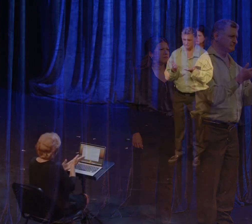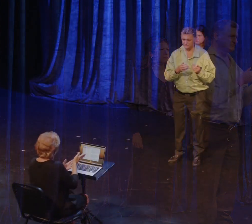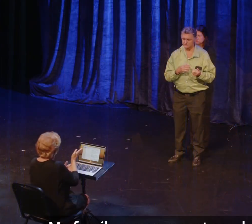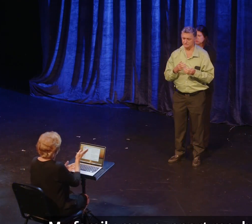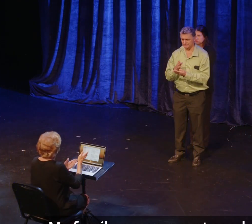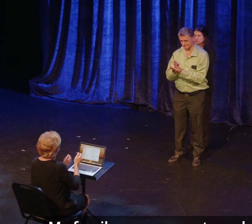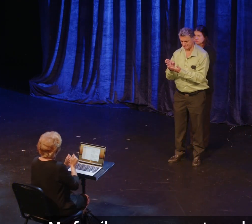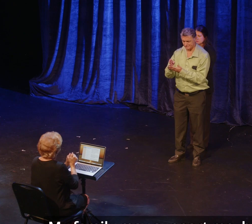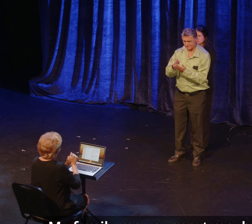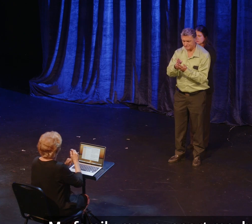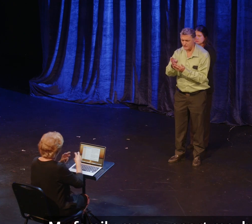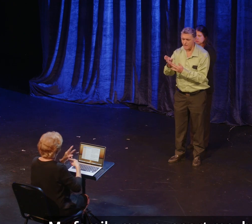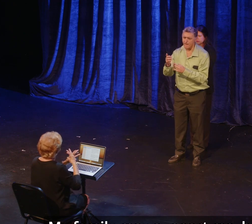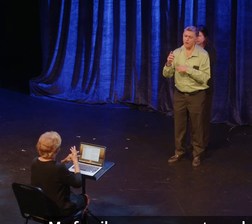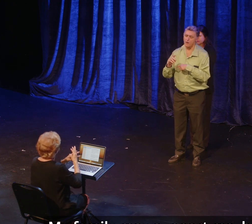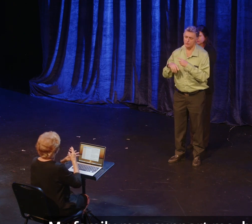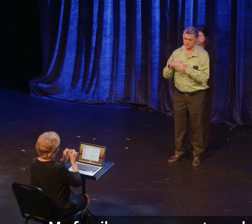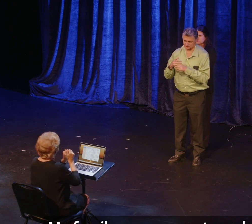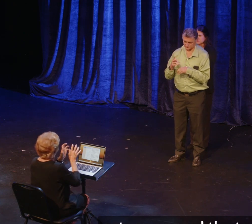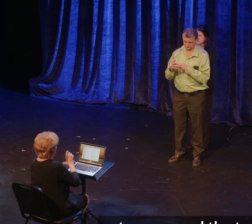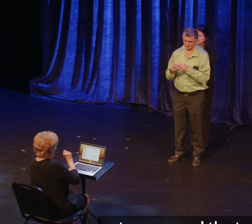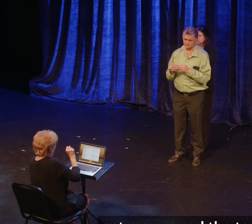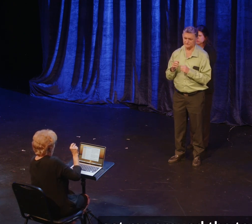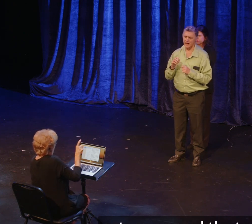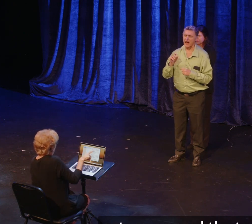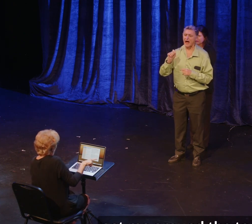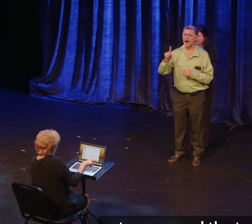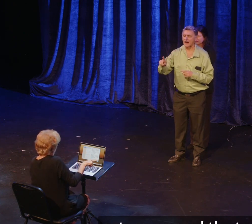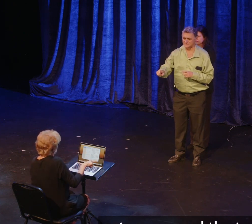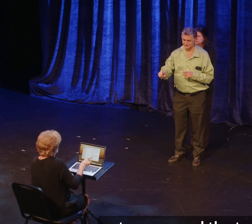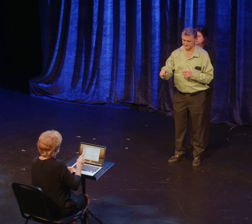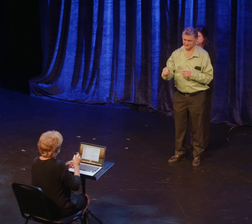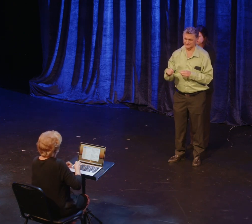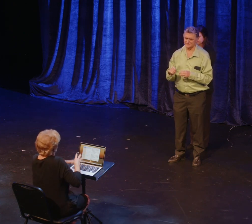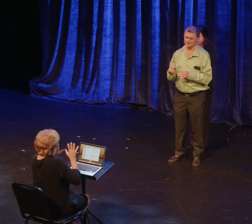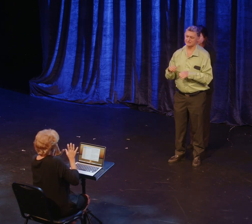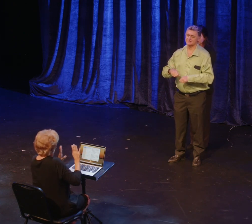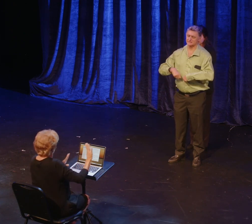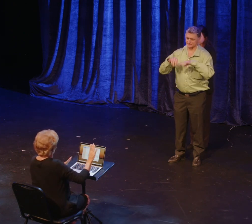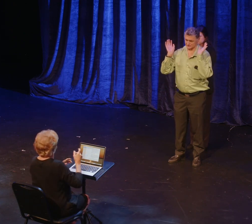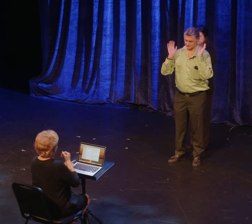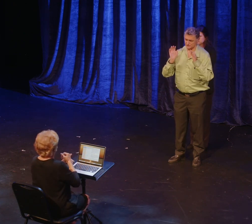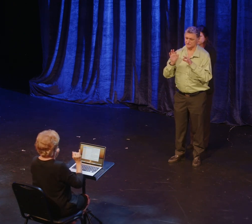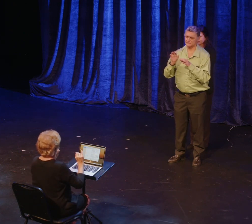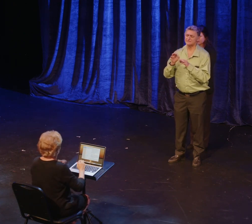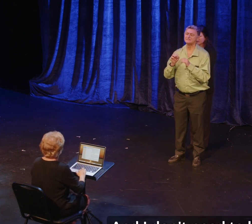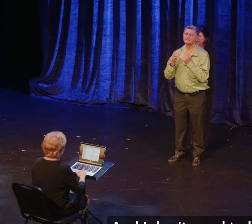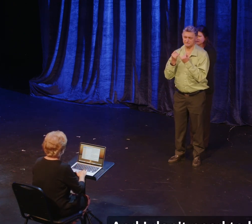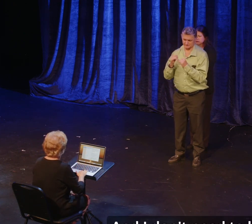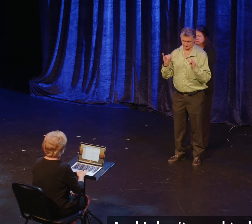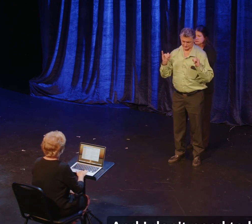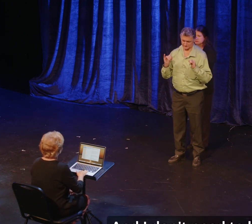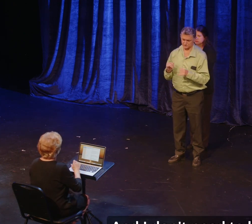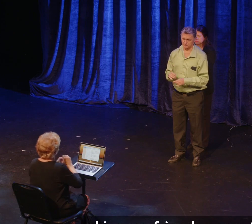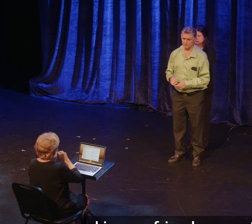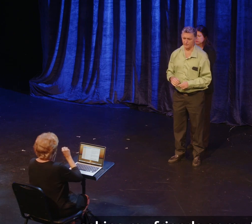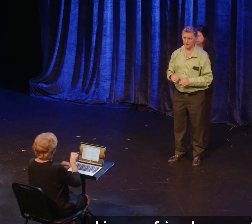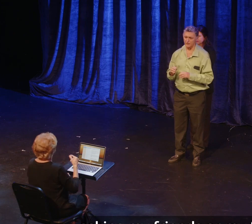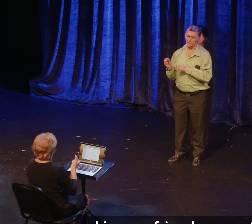My family may support me, but they can get me around the town. and I don't need to be asking